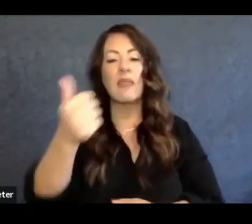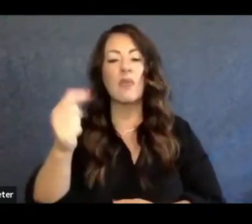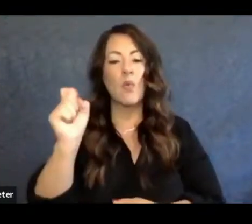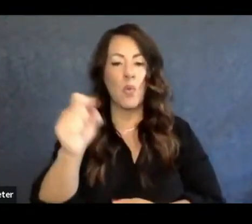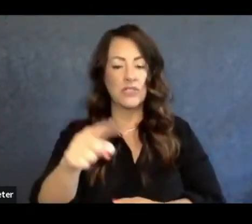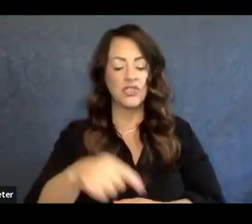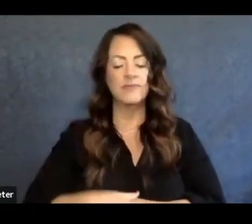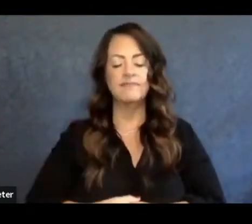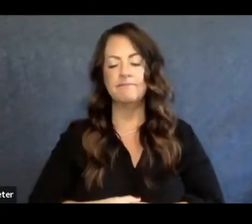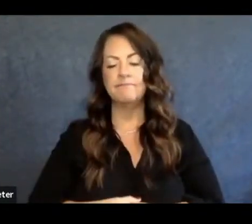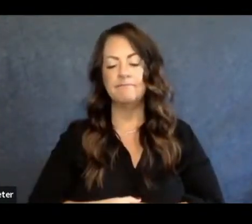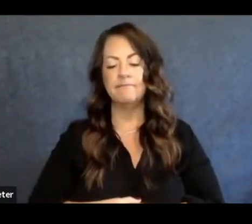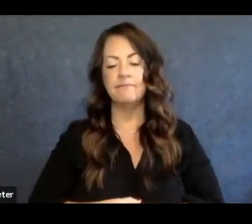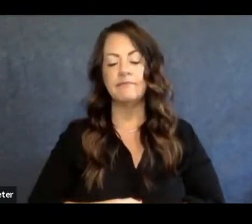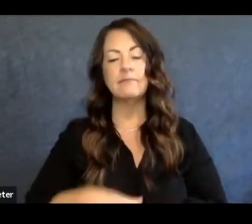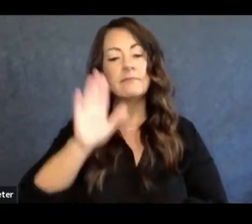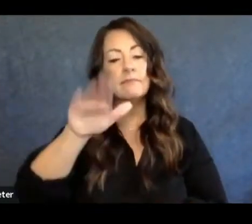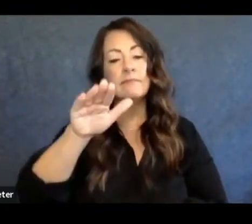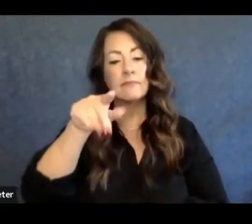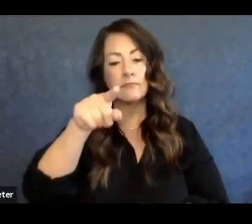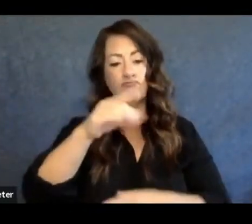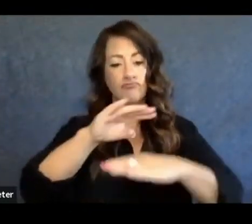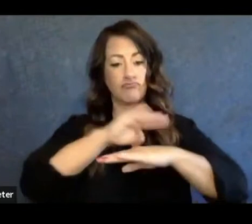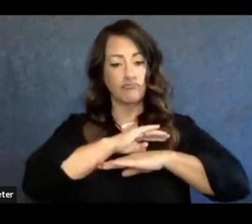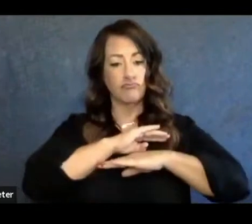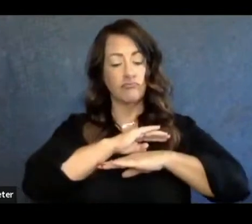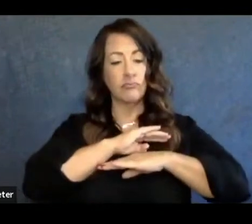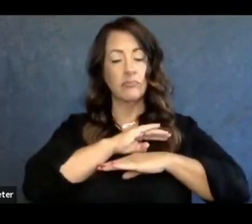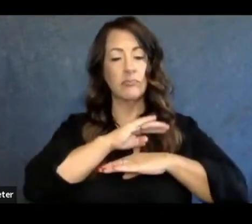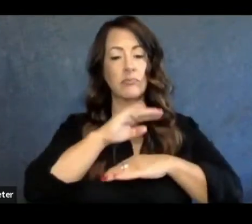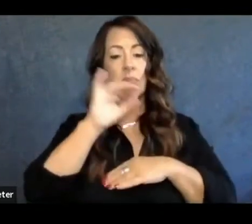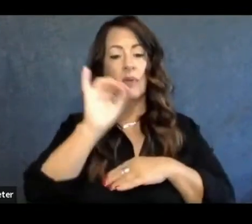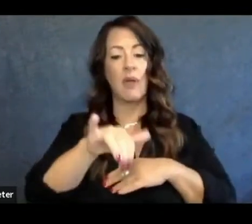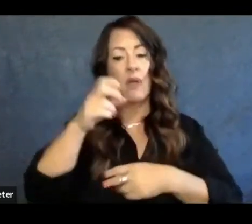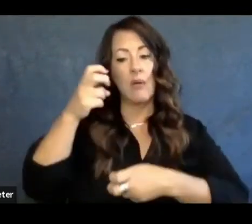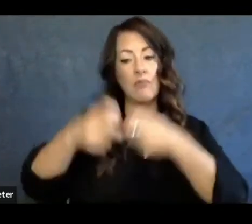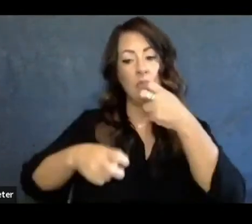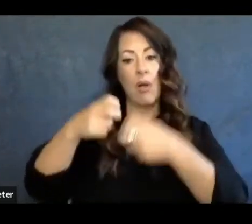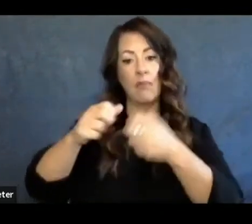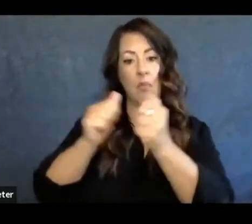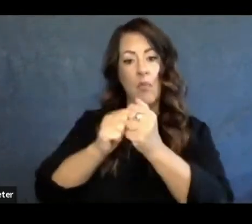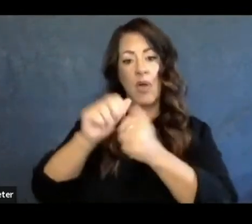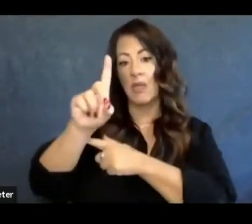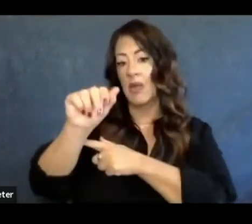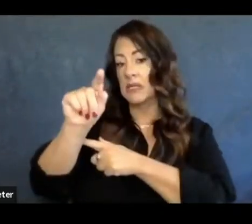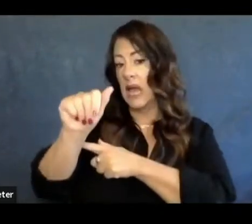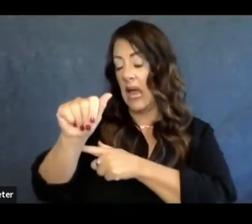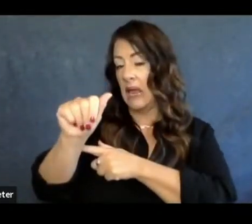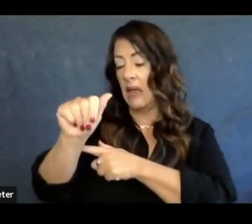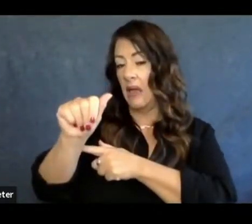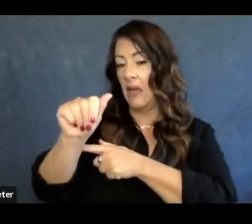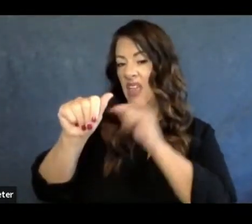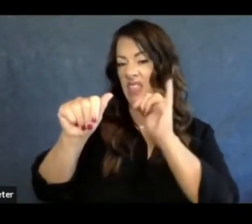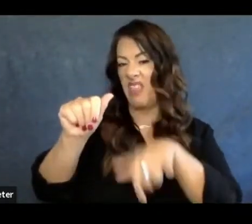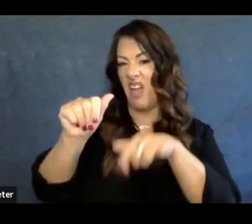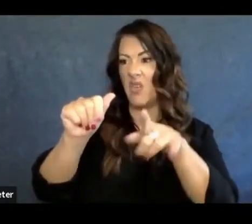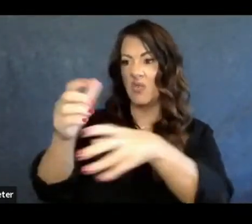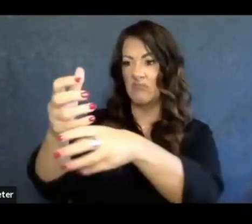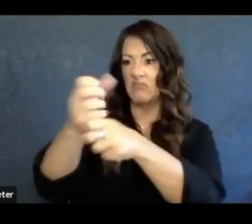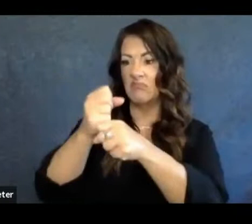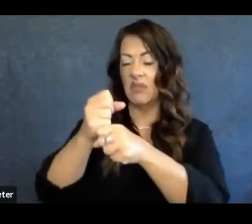Two things. One, are you satisfied that the problems with the data go back no farther than July